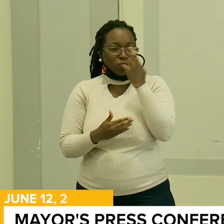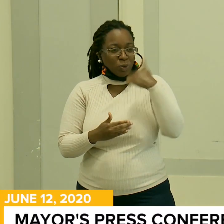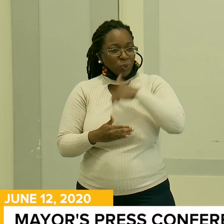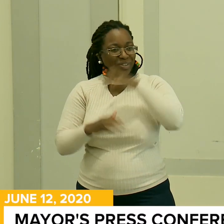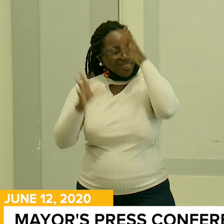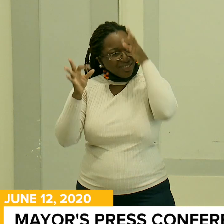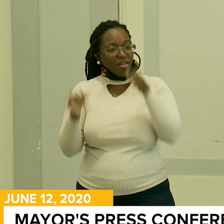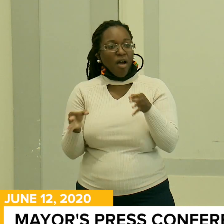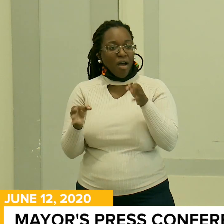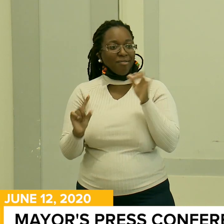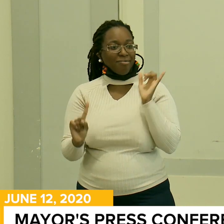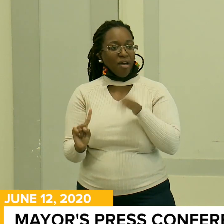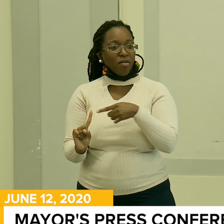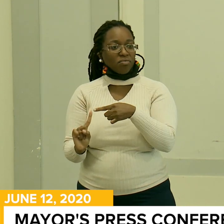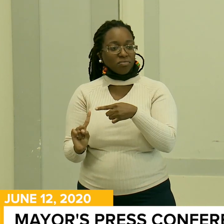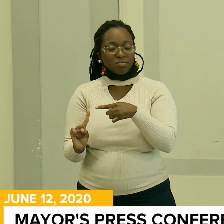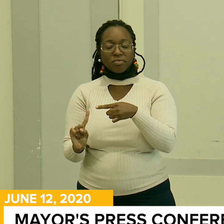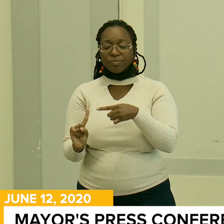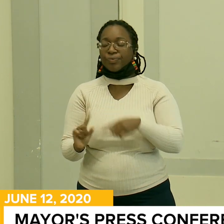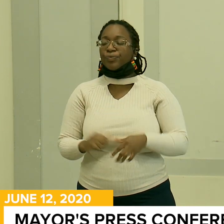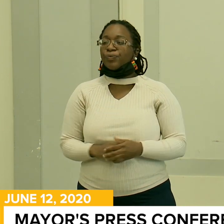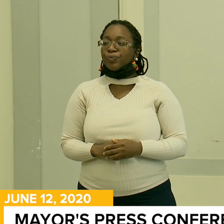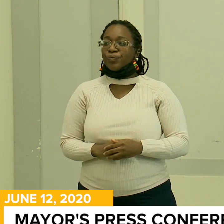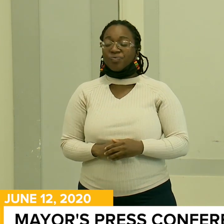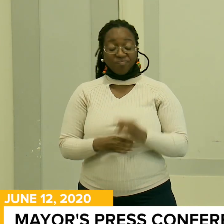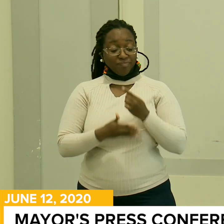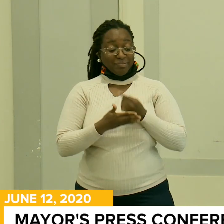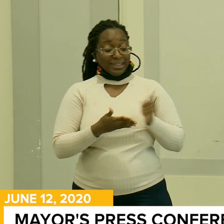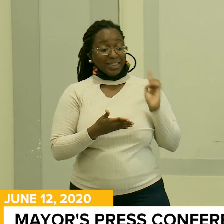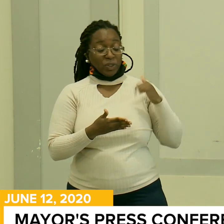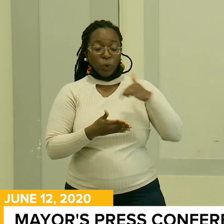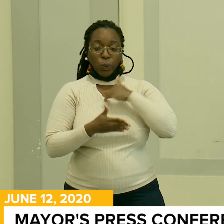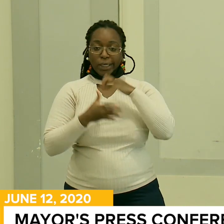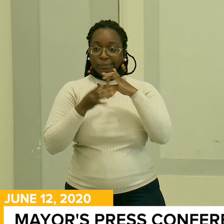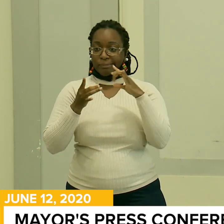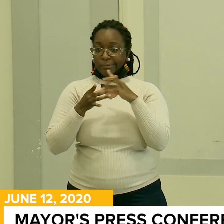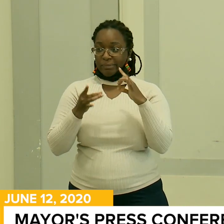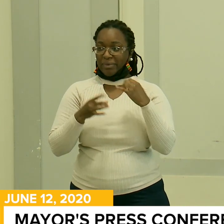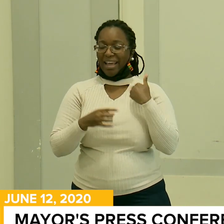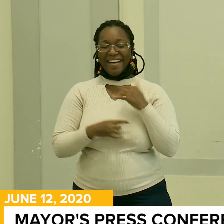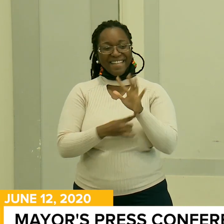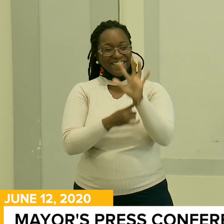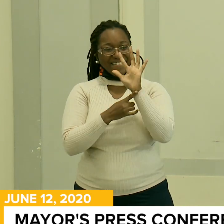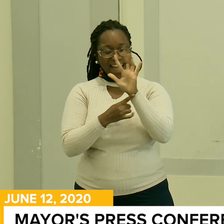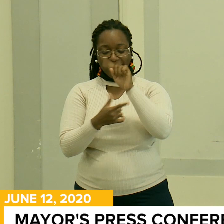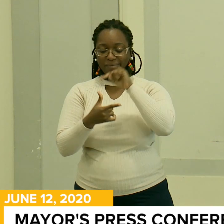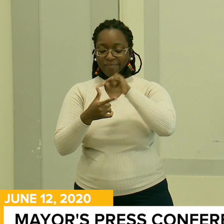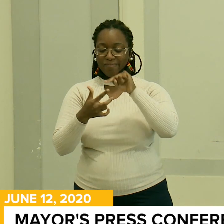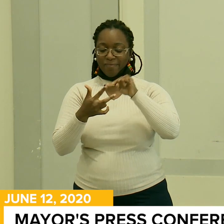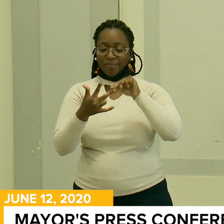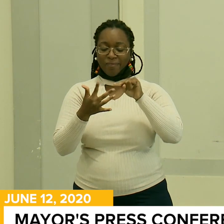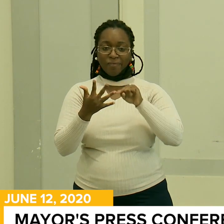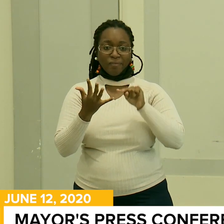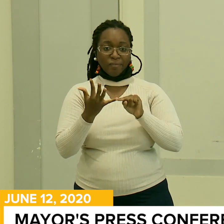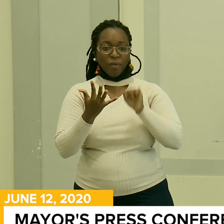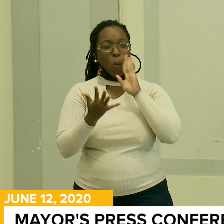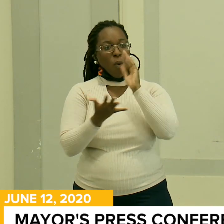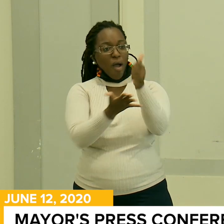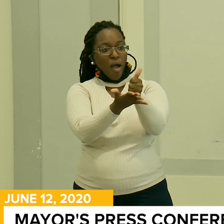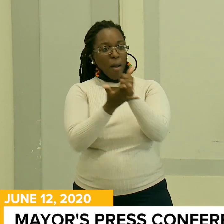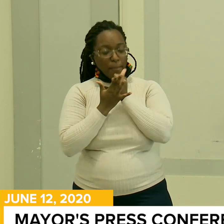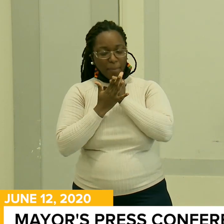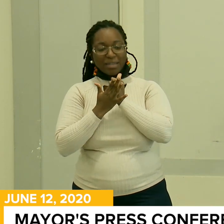this pandemic. As we indicated last week, there are 5 main data indicators that we're using to guide our